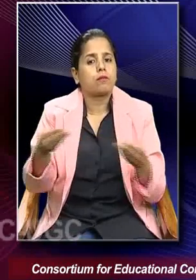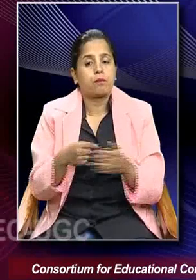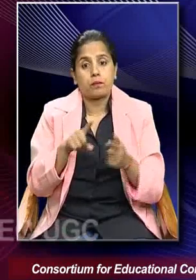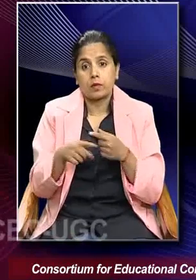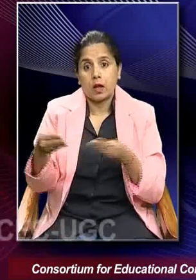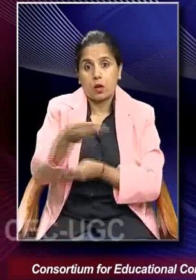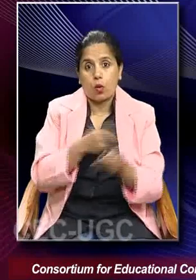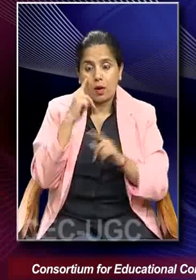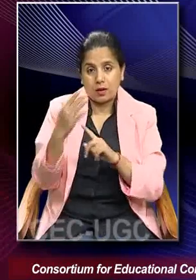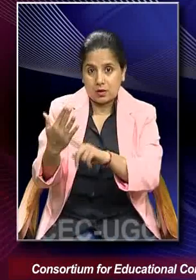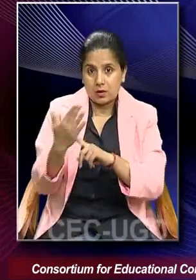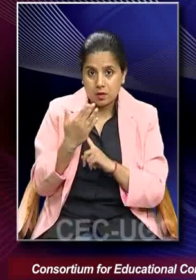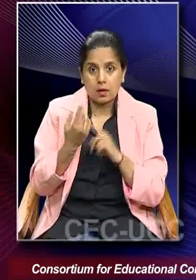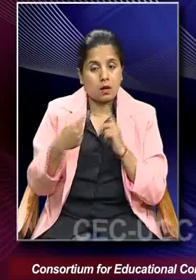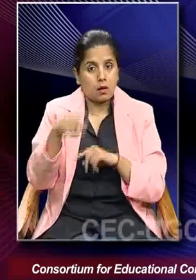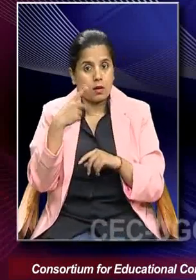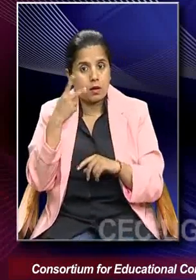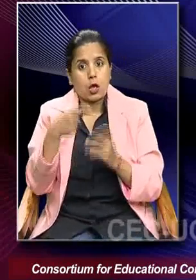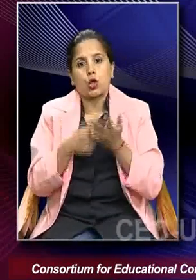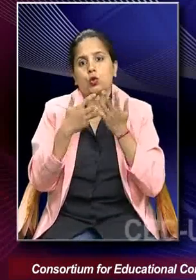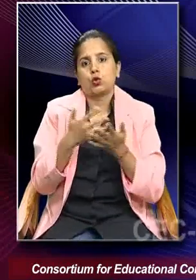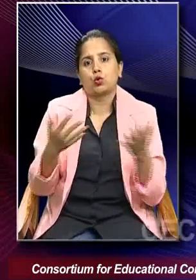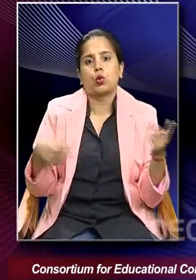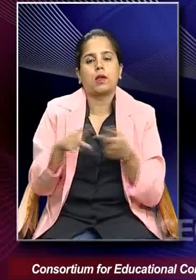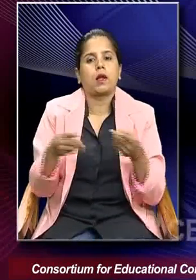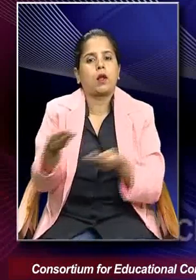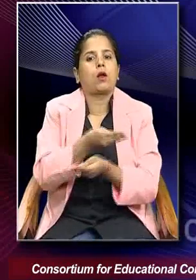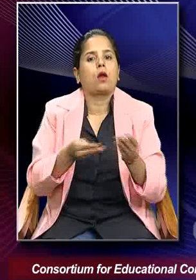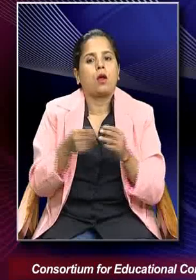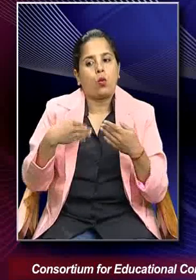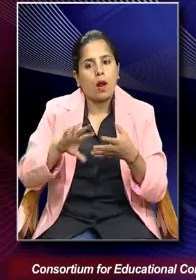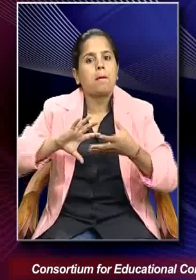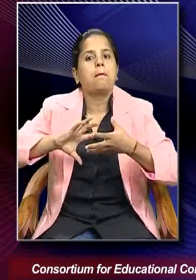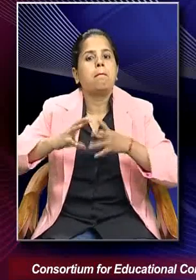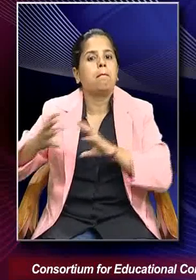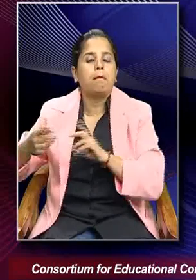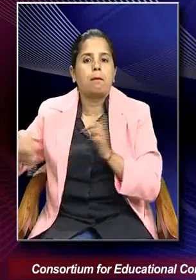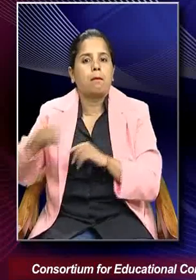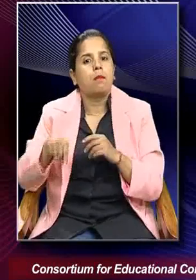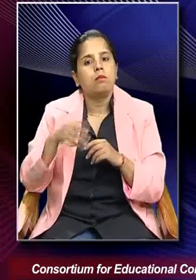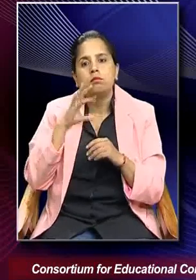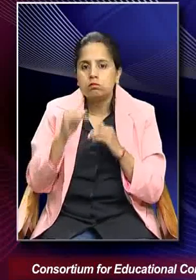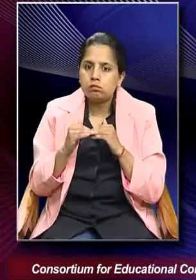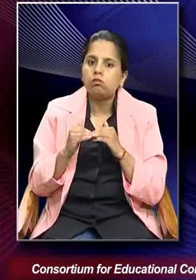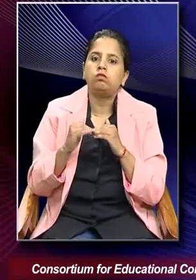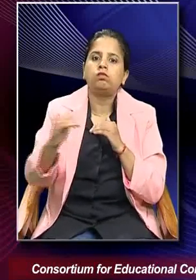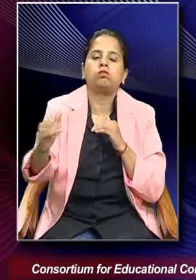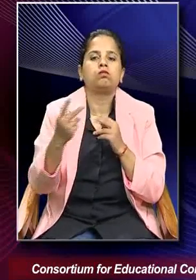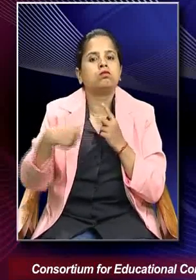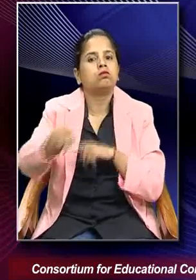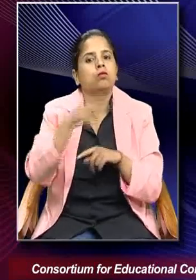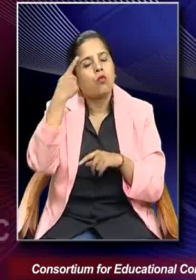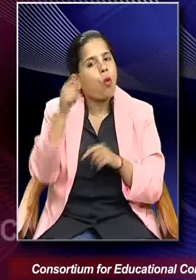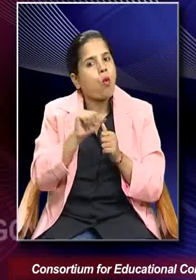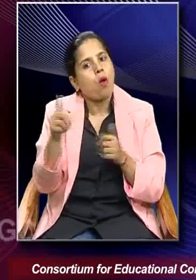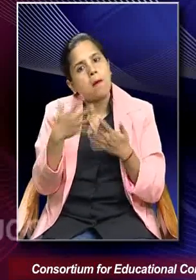economic setup or a regime, resources in the economy will be produced and consumed sustainably and for all